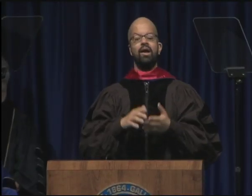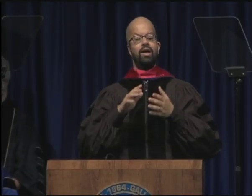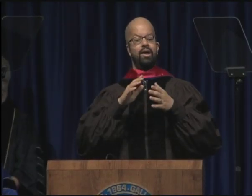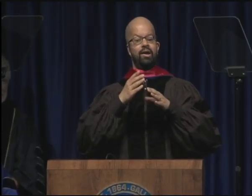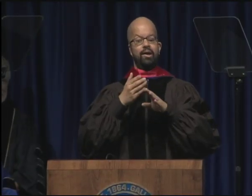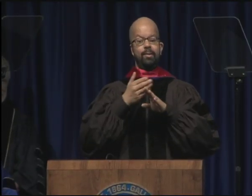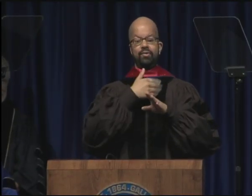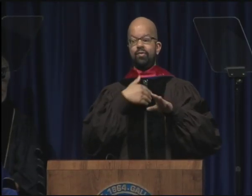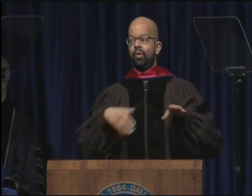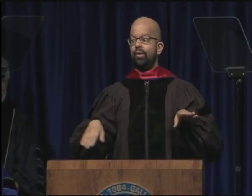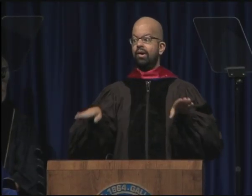Thank you.